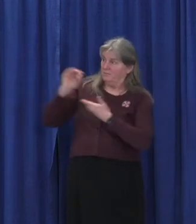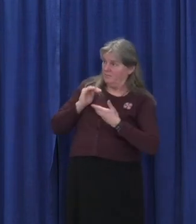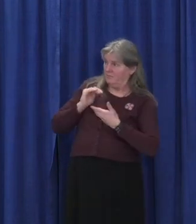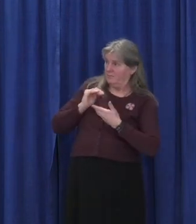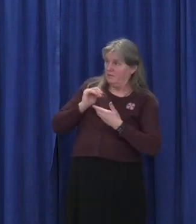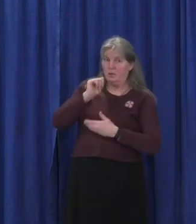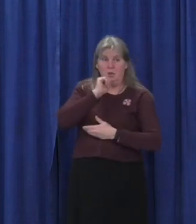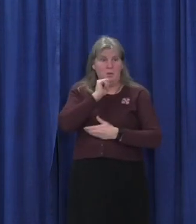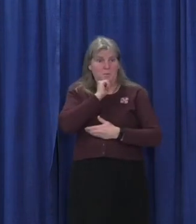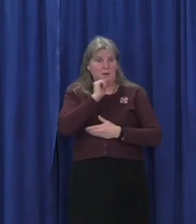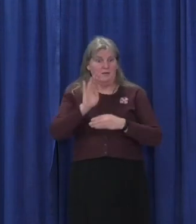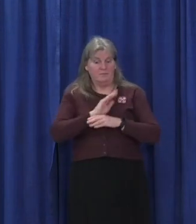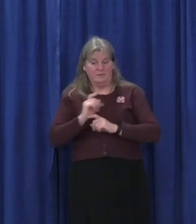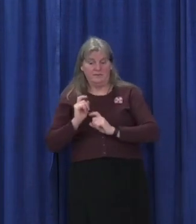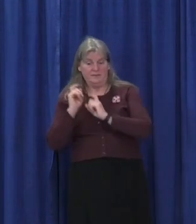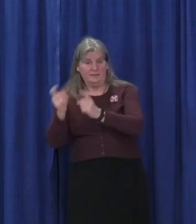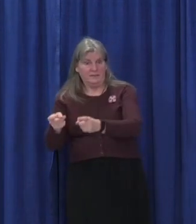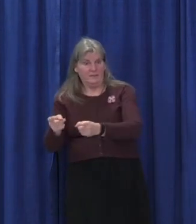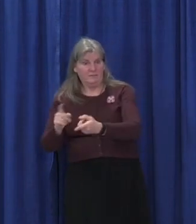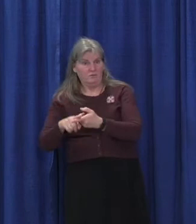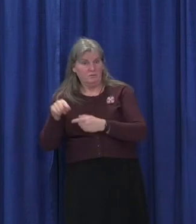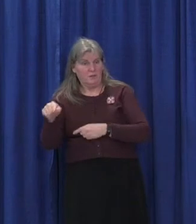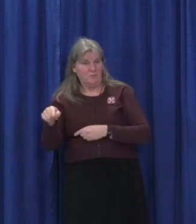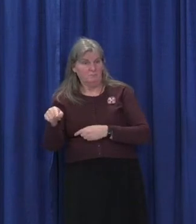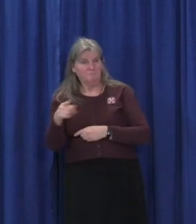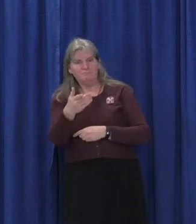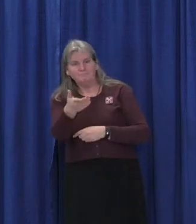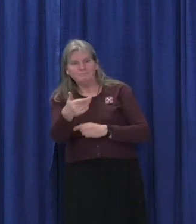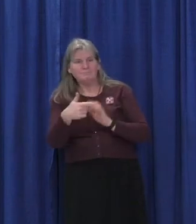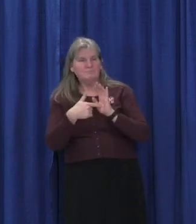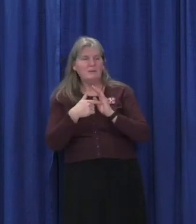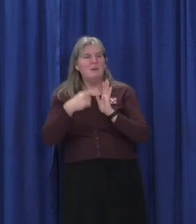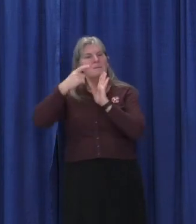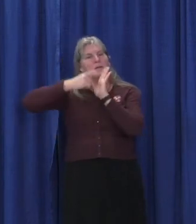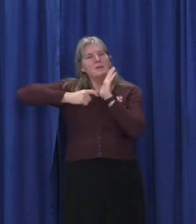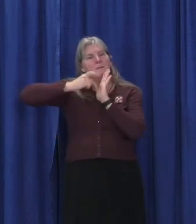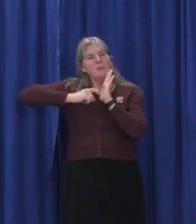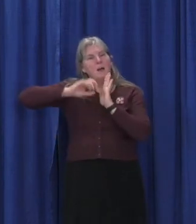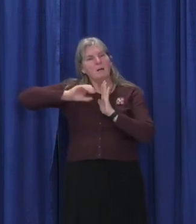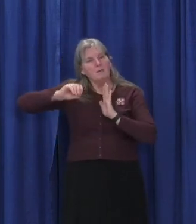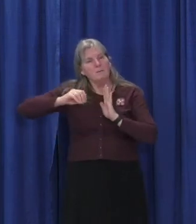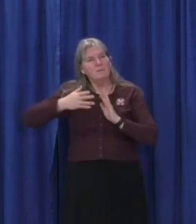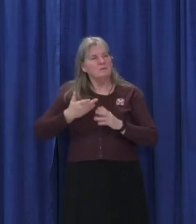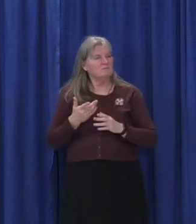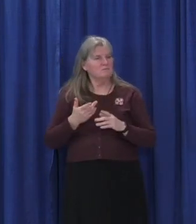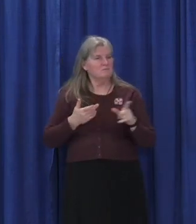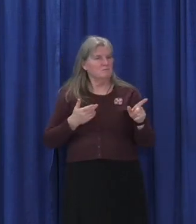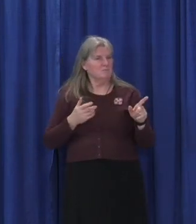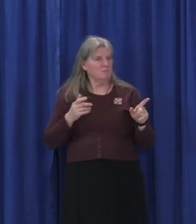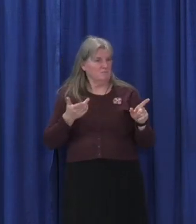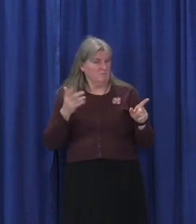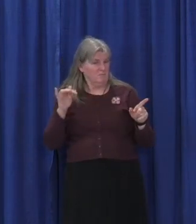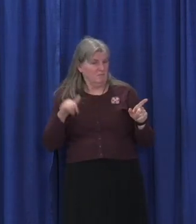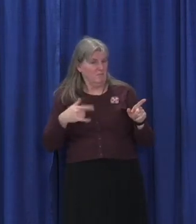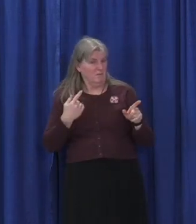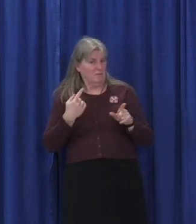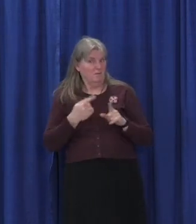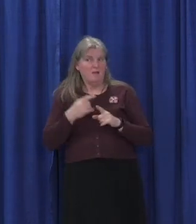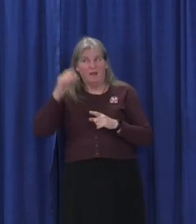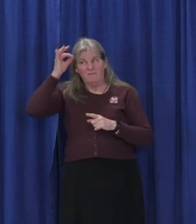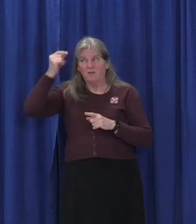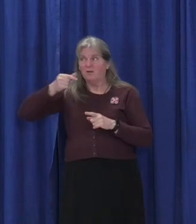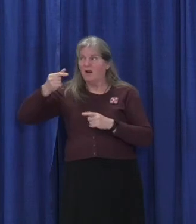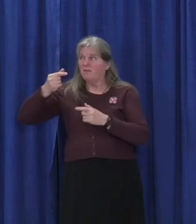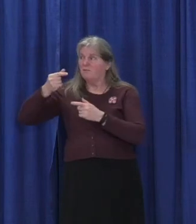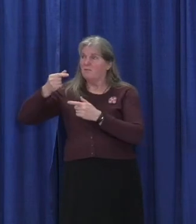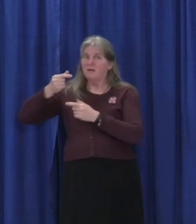heard, for example, that they might be being used, with mining companies. Could you talk about that? Are these tests from the federal government